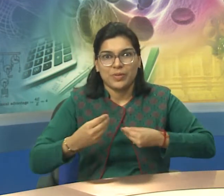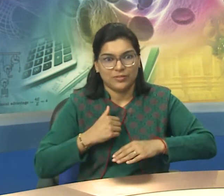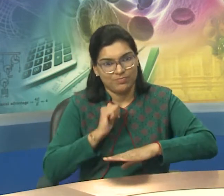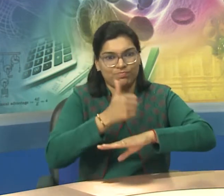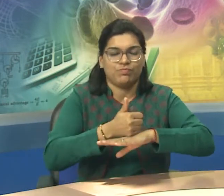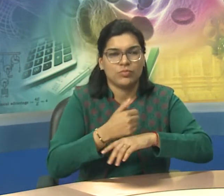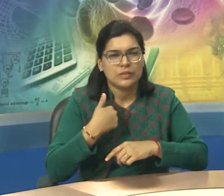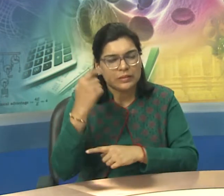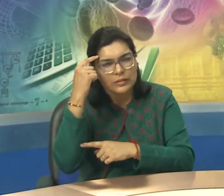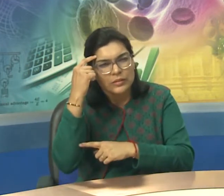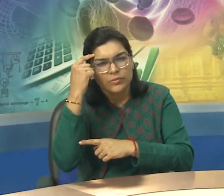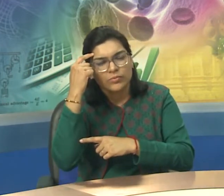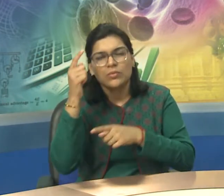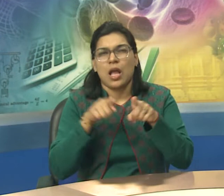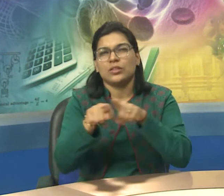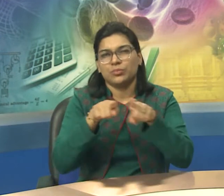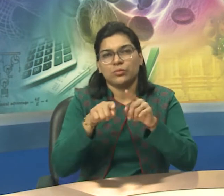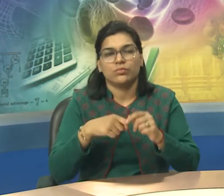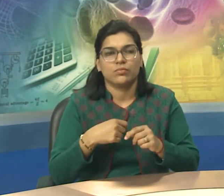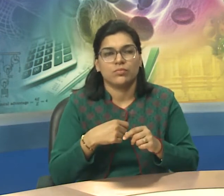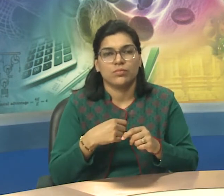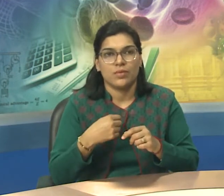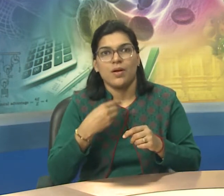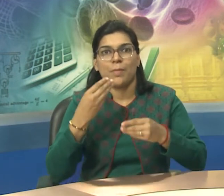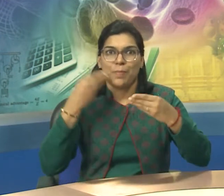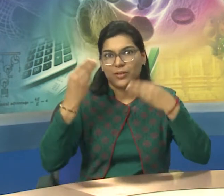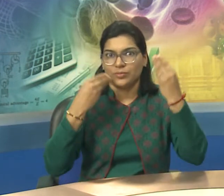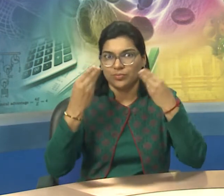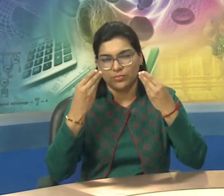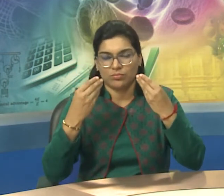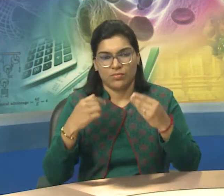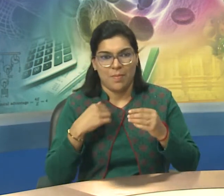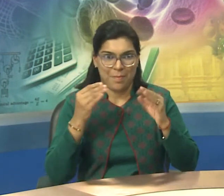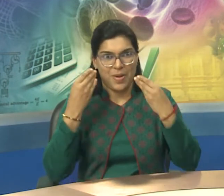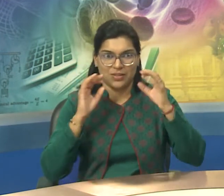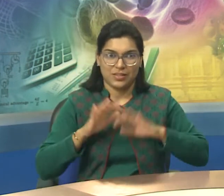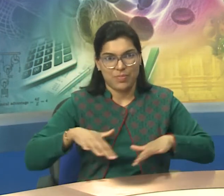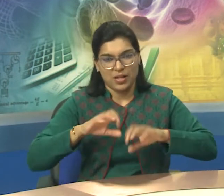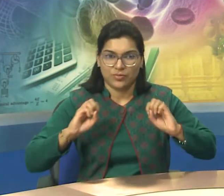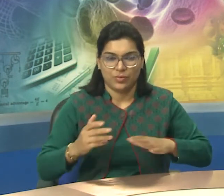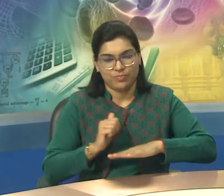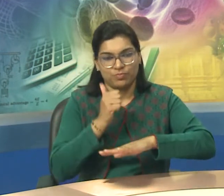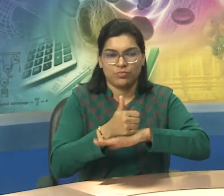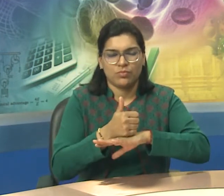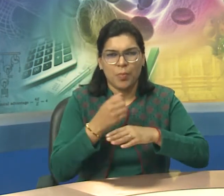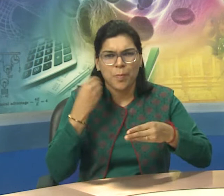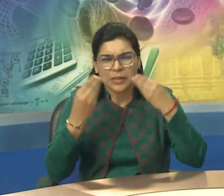expertise by working with many clients facing similar